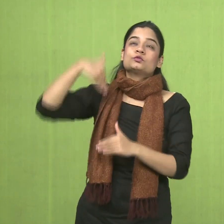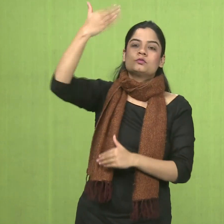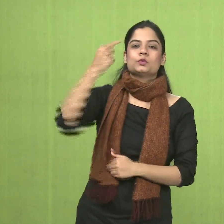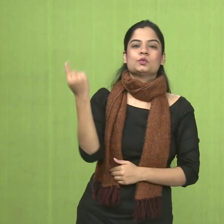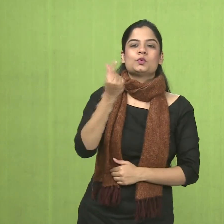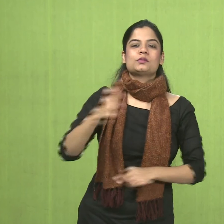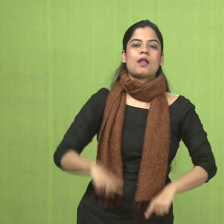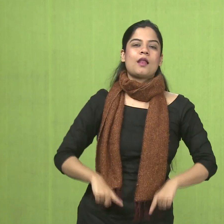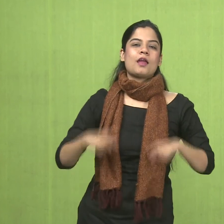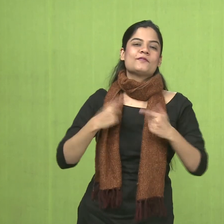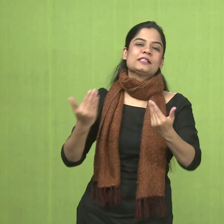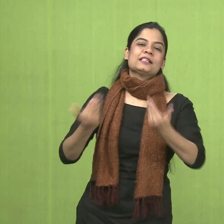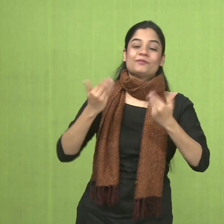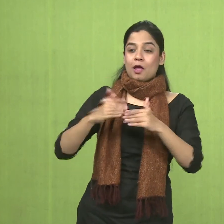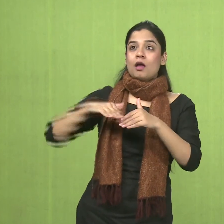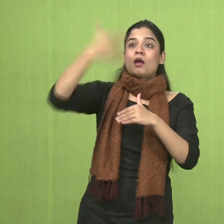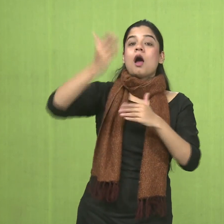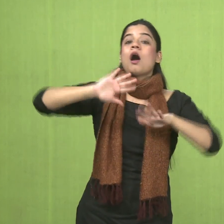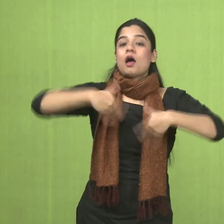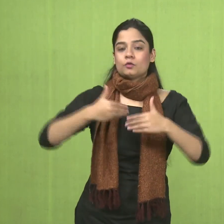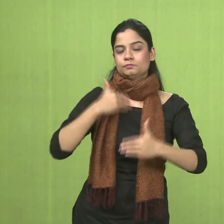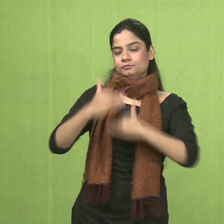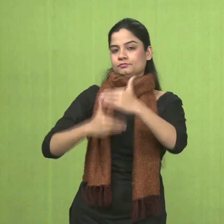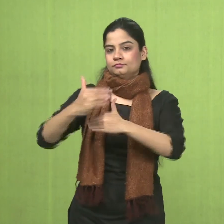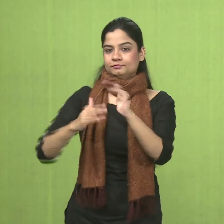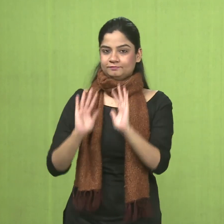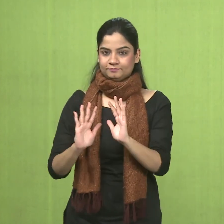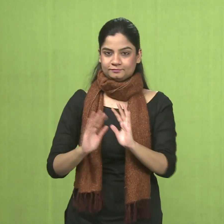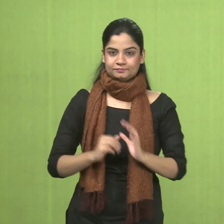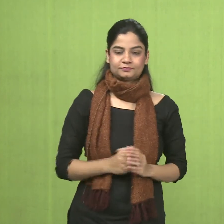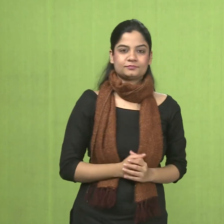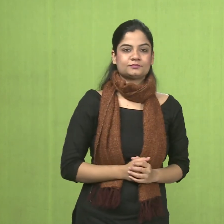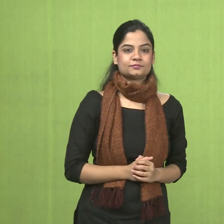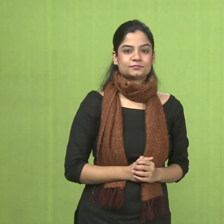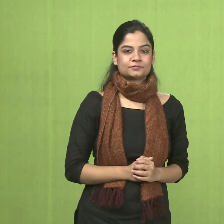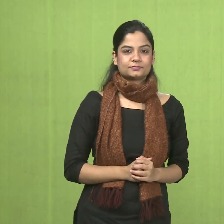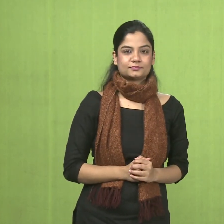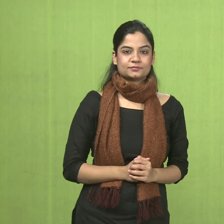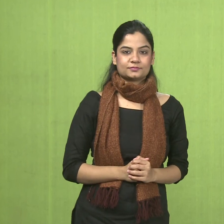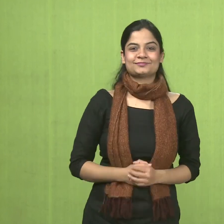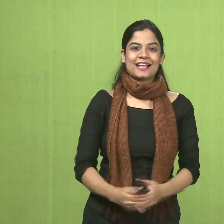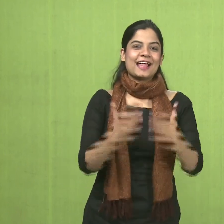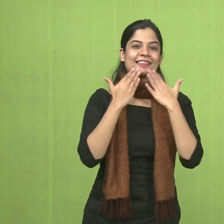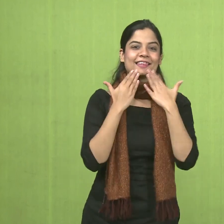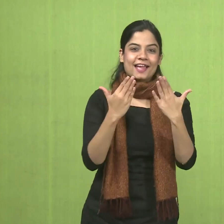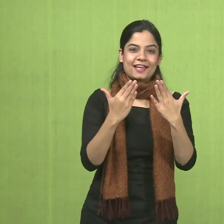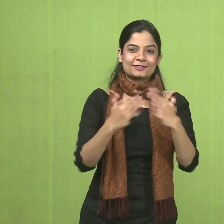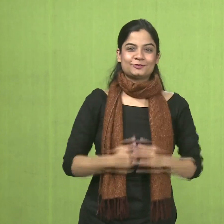for our future needs. We'll know more about it in the coming chapter. Thank you.